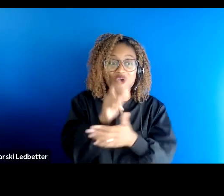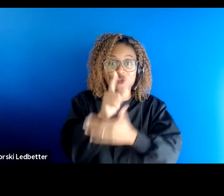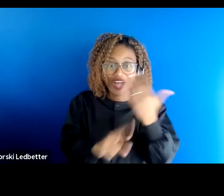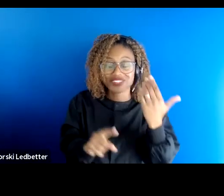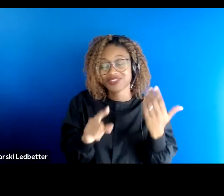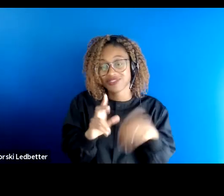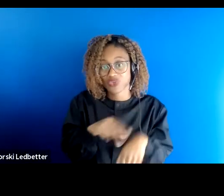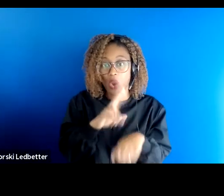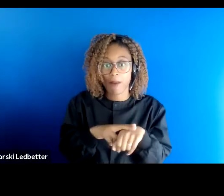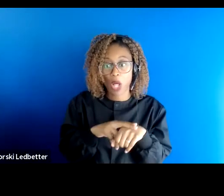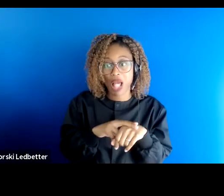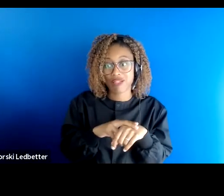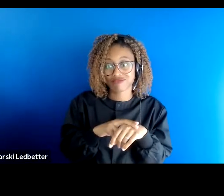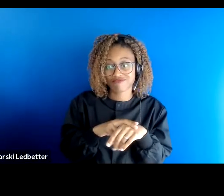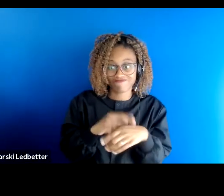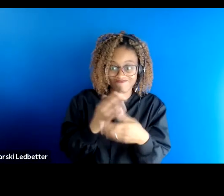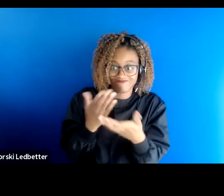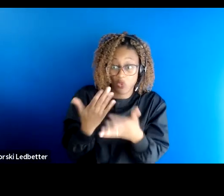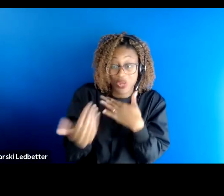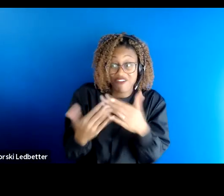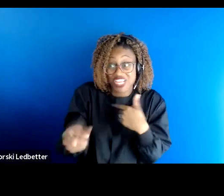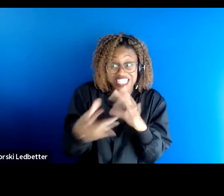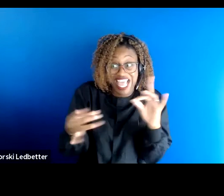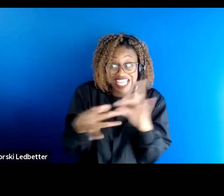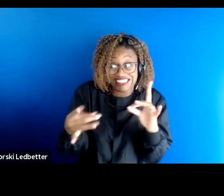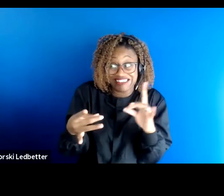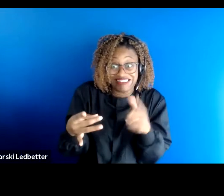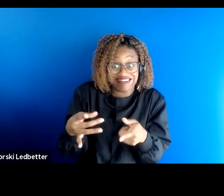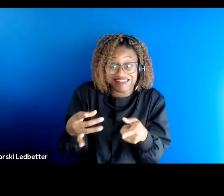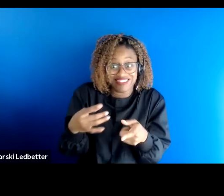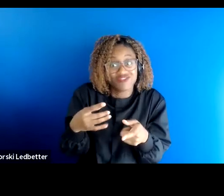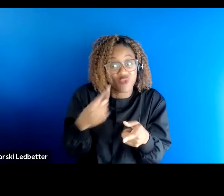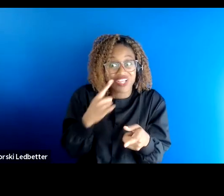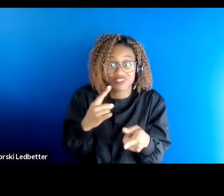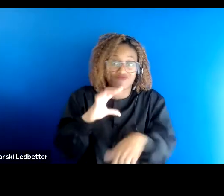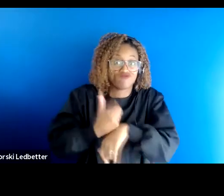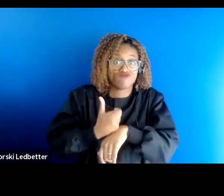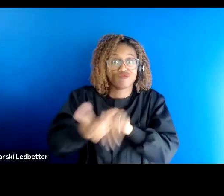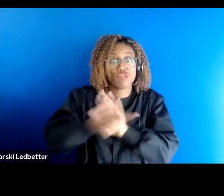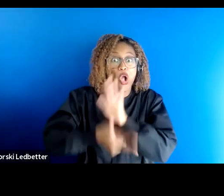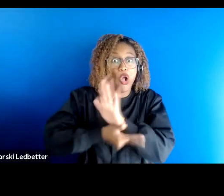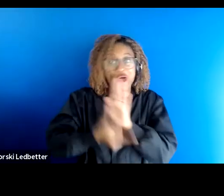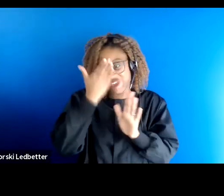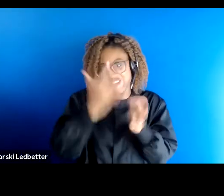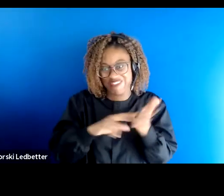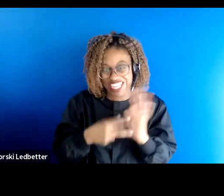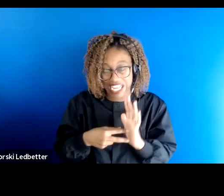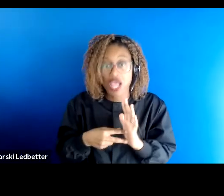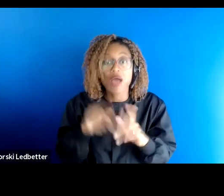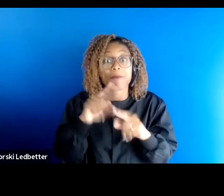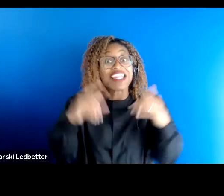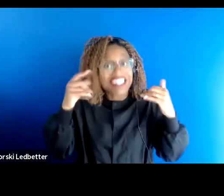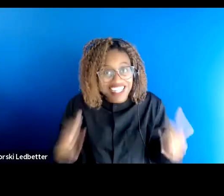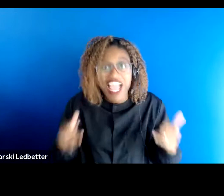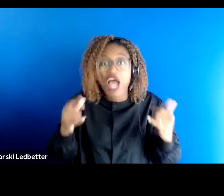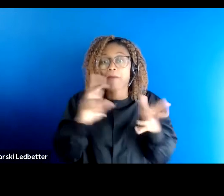go online and they can learn things for themselves. And I share this because what happens in those moments